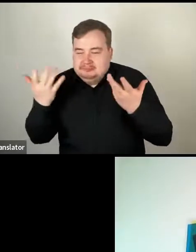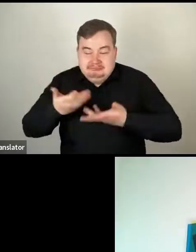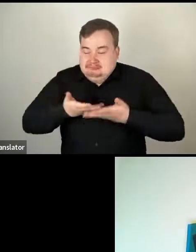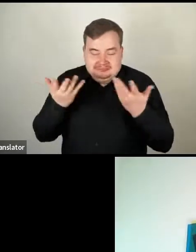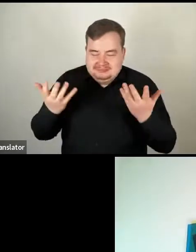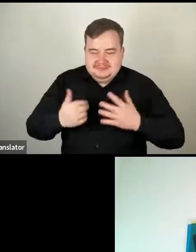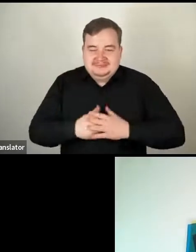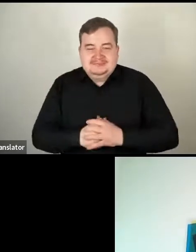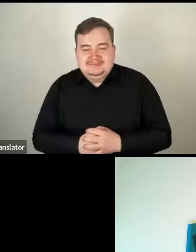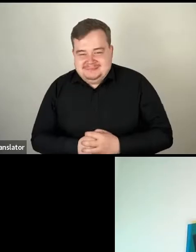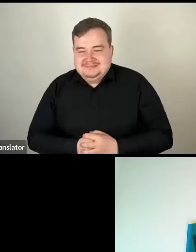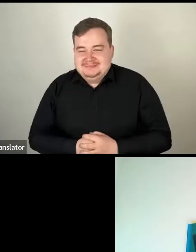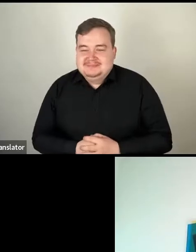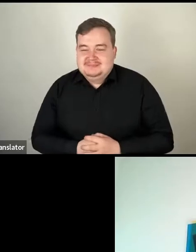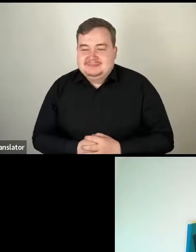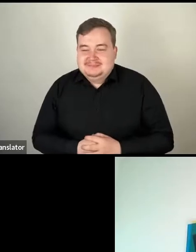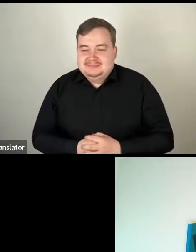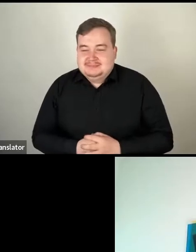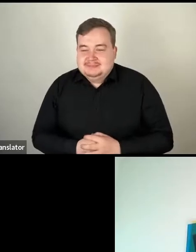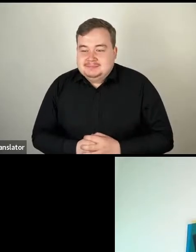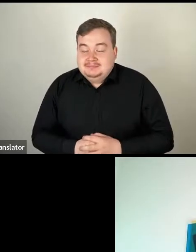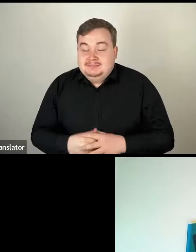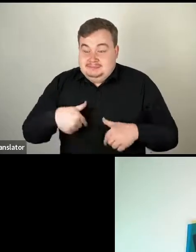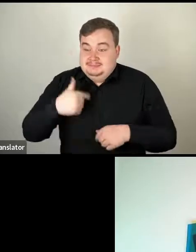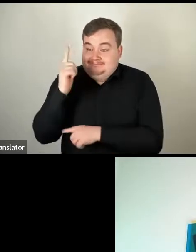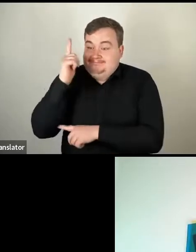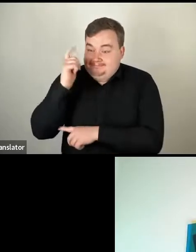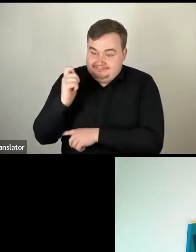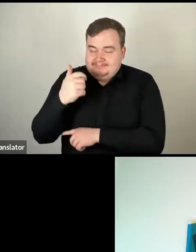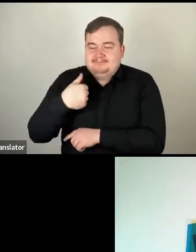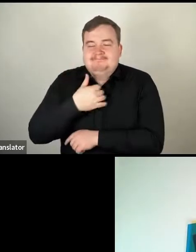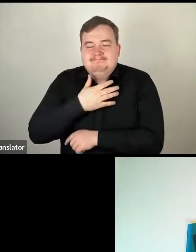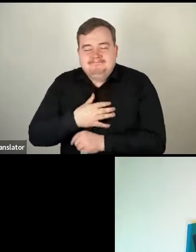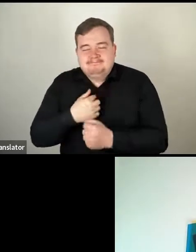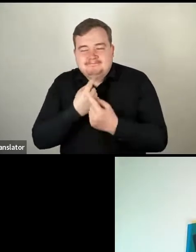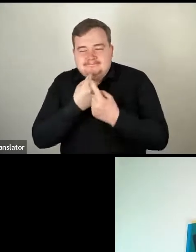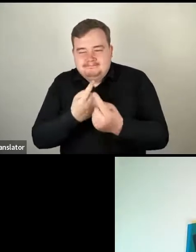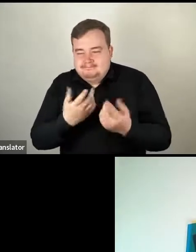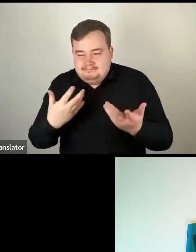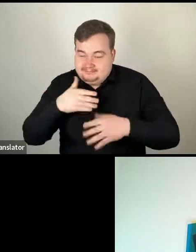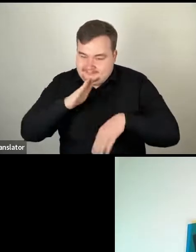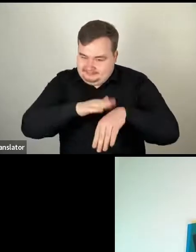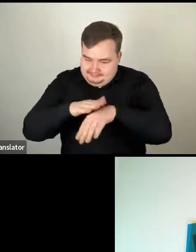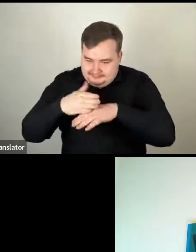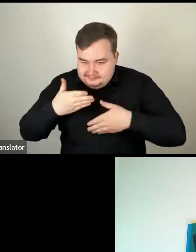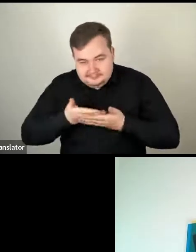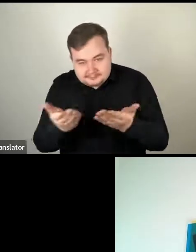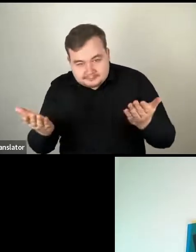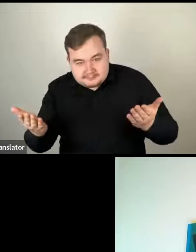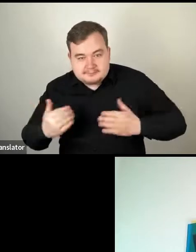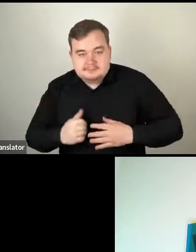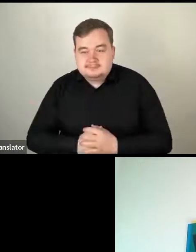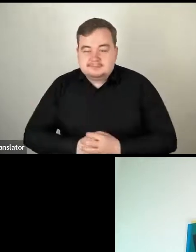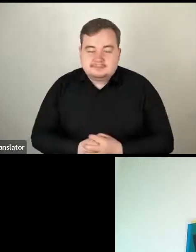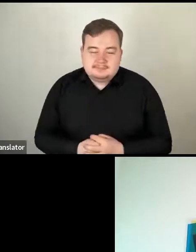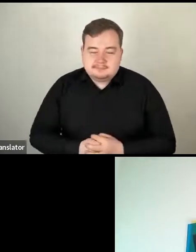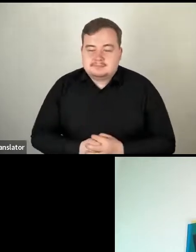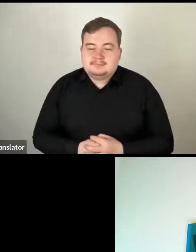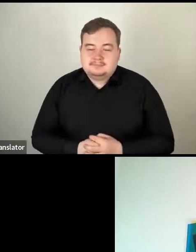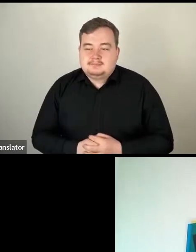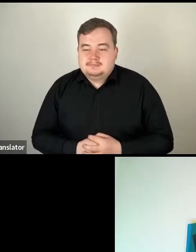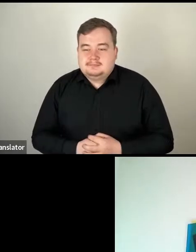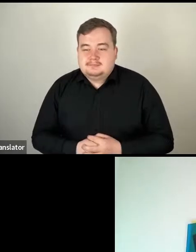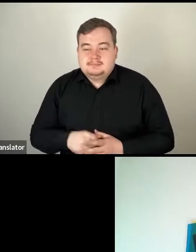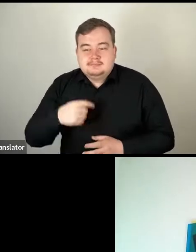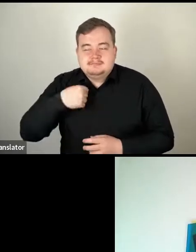Before we start with today's event, we would like to acknowledge that it is taking place against tragic developments in